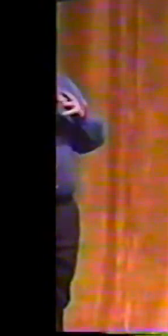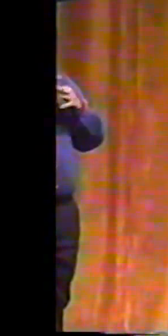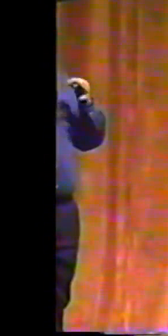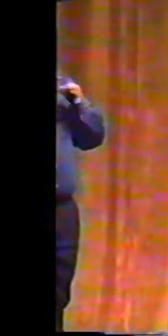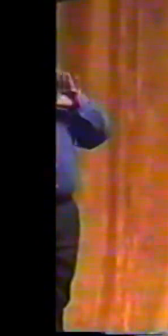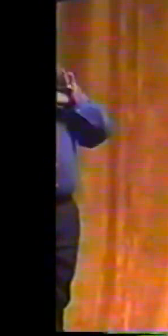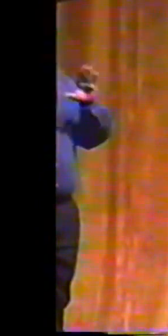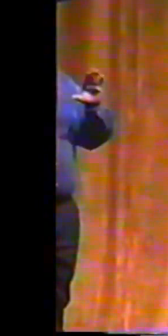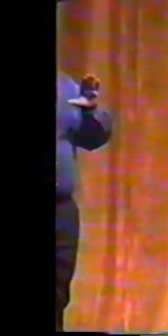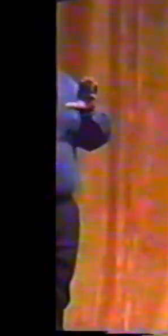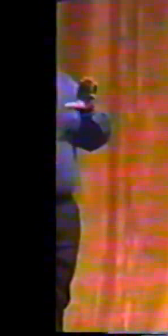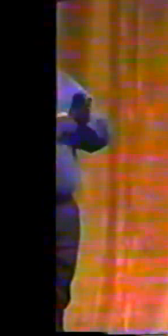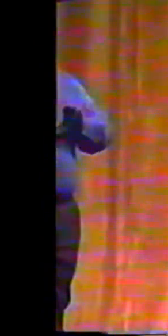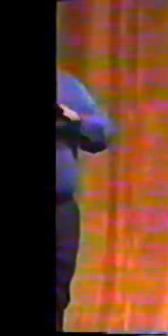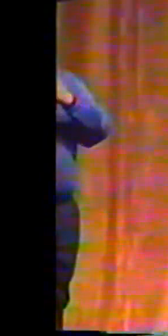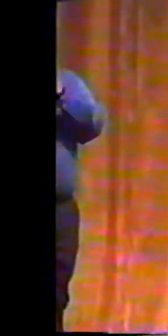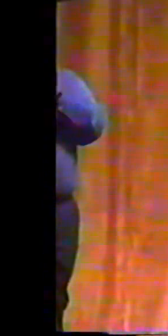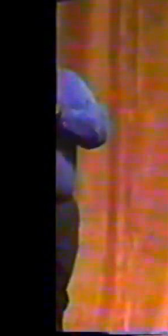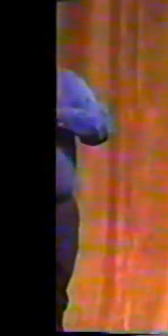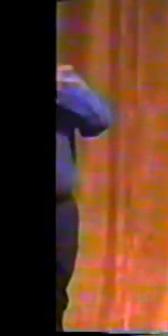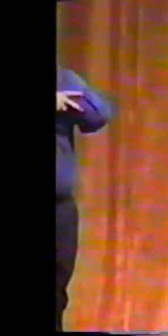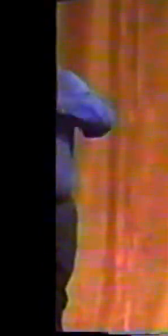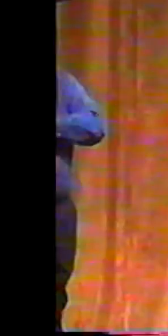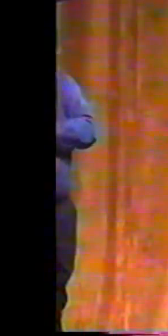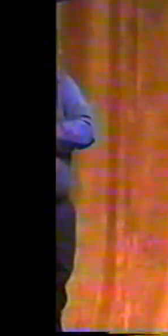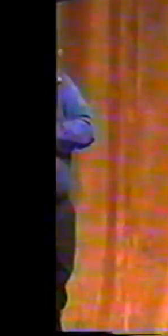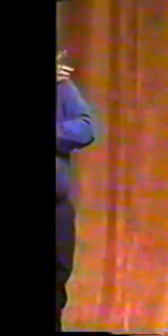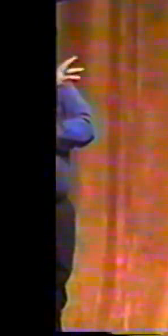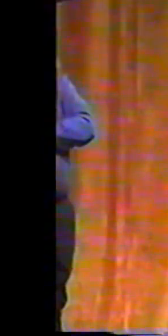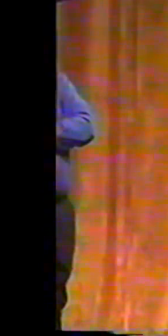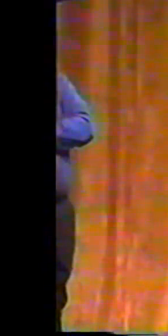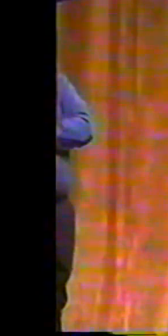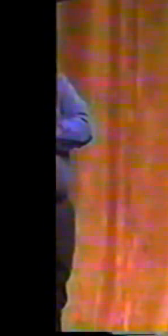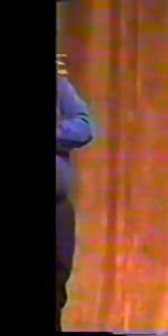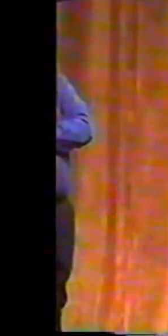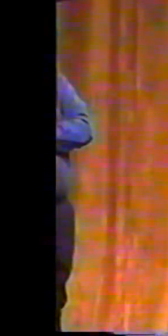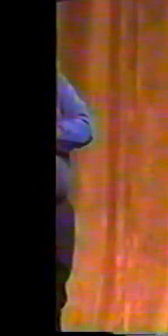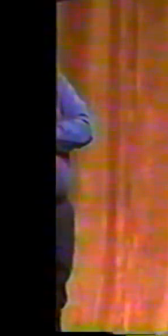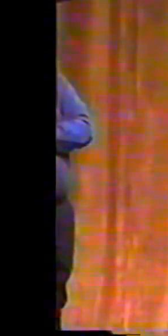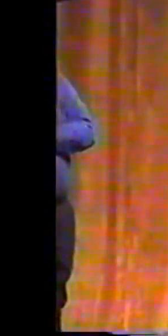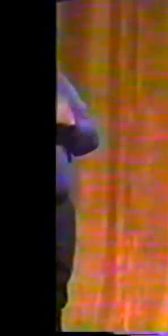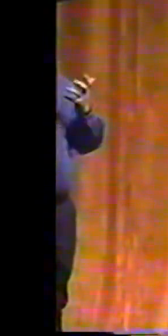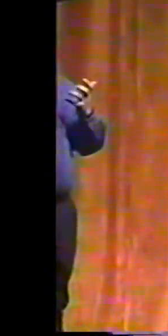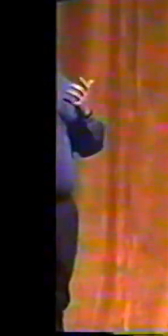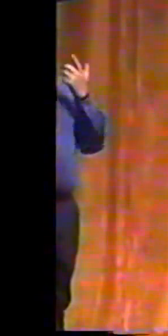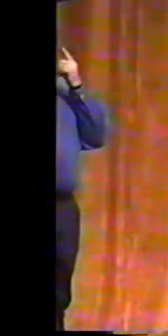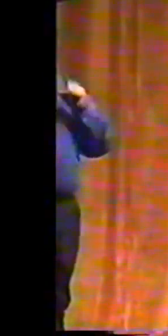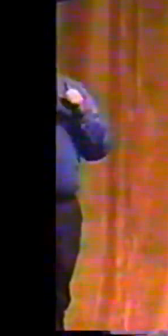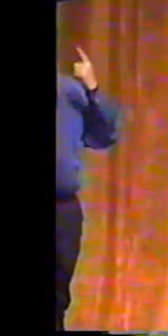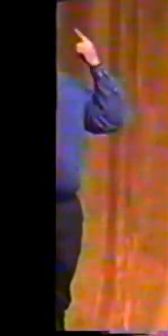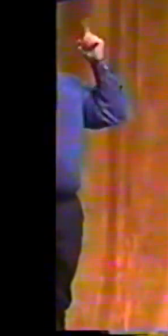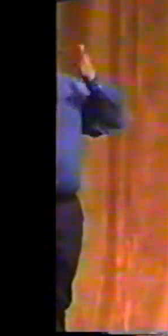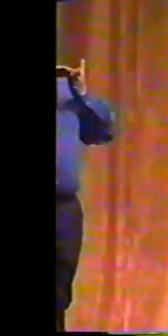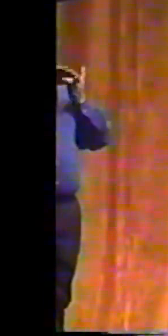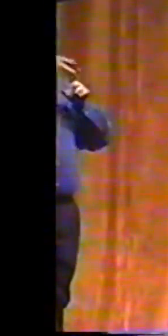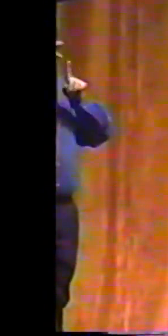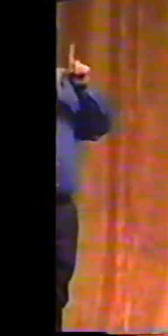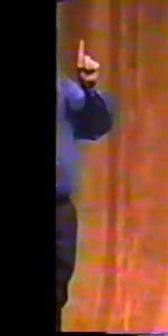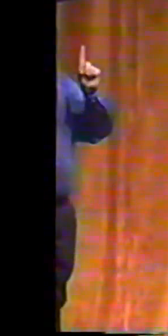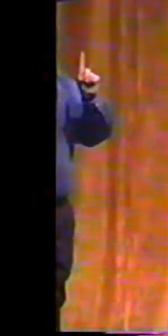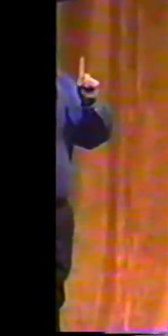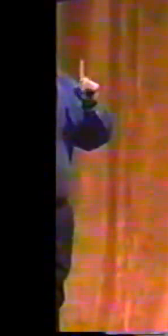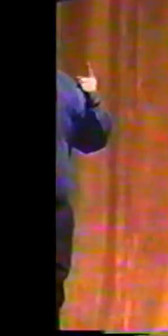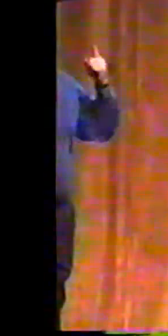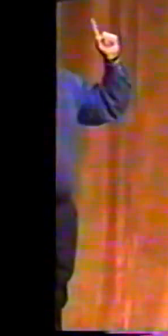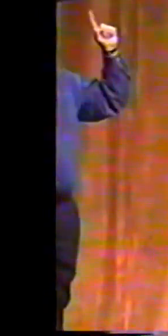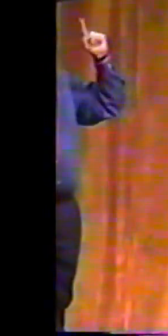who had been jailed for stealing the VCR and tools, I wanted to know what had happened to him. It turns out he was finally just released a couple of months ago.